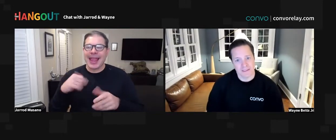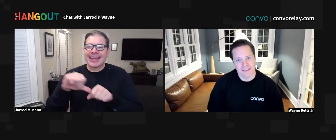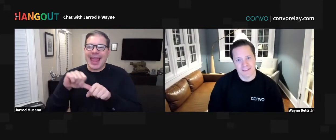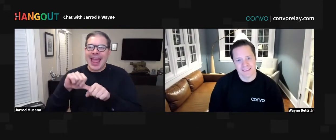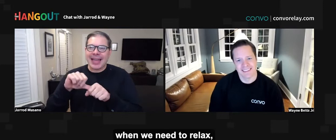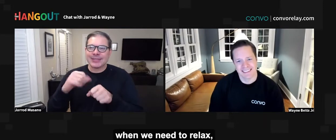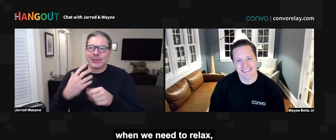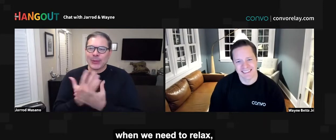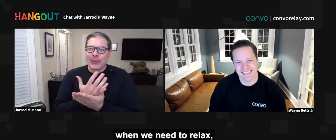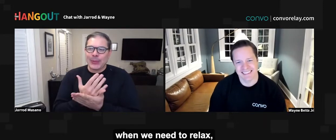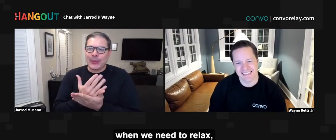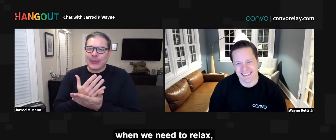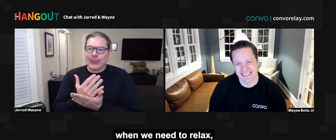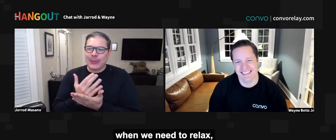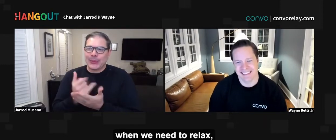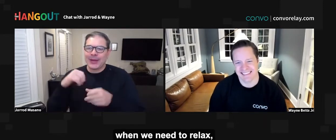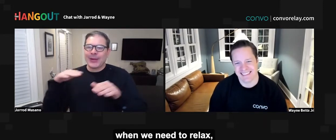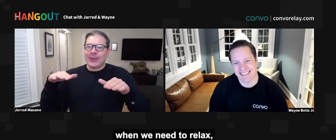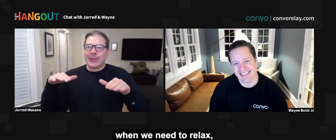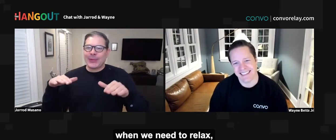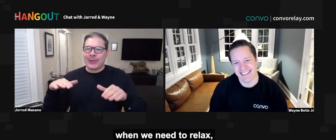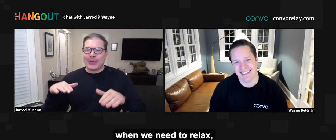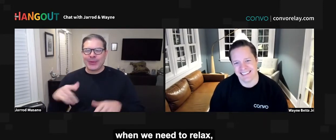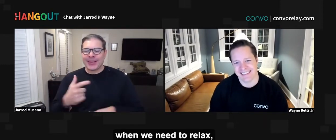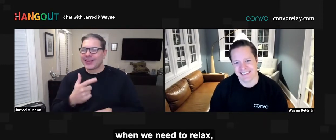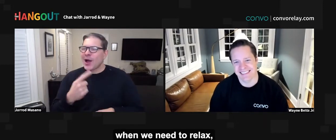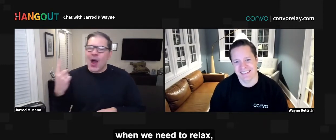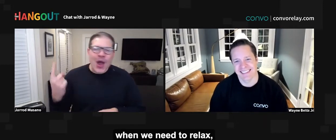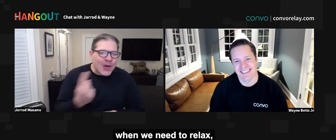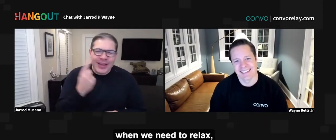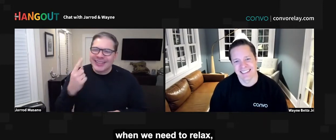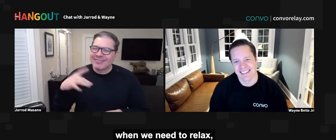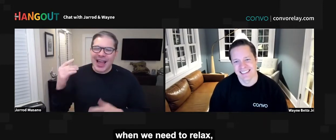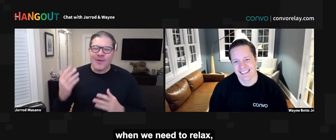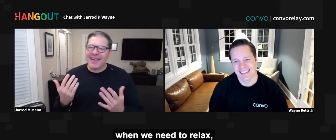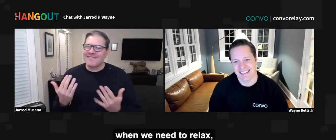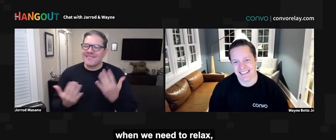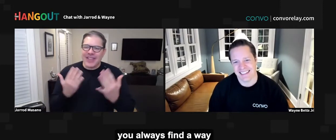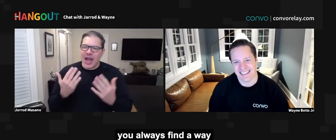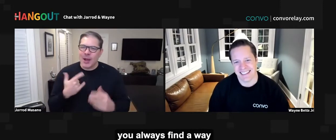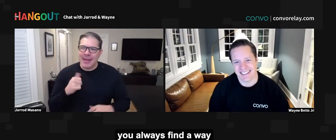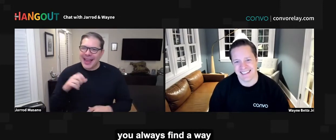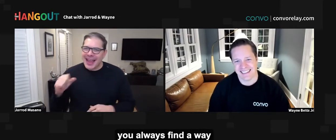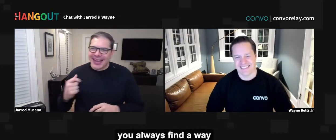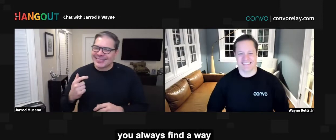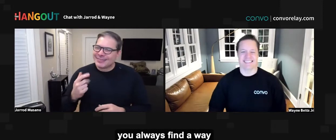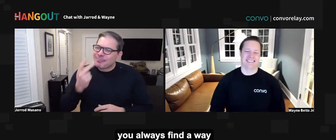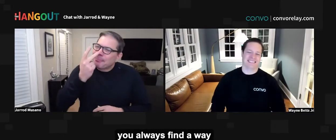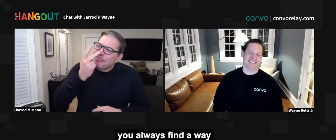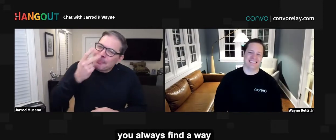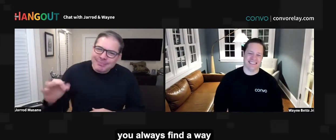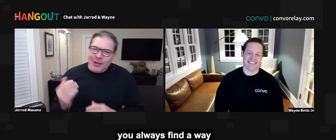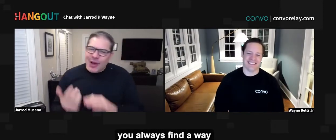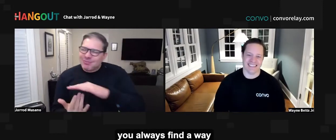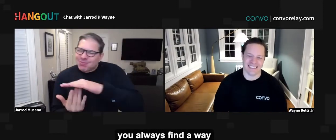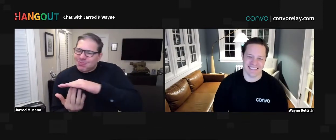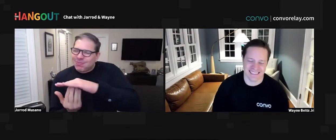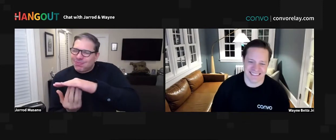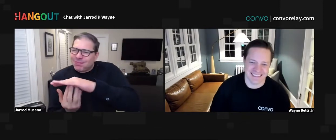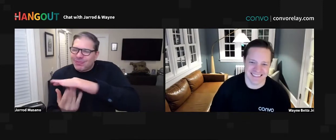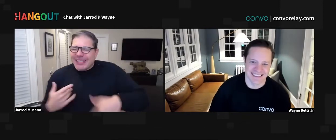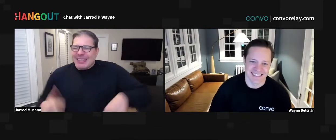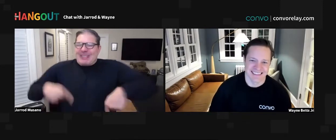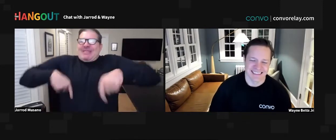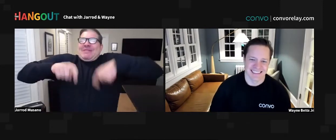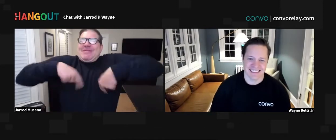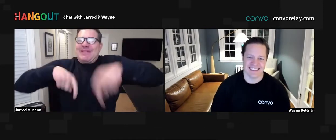sometimes, when we, need to relax, we run out of gas. You always find a way to light a fire in my ass.